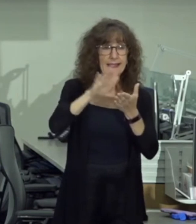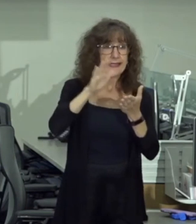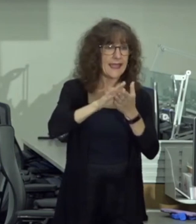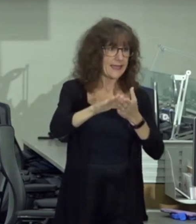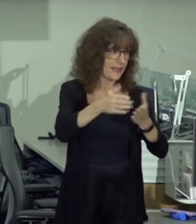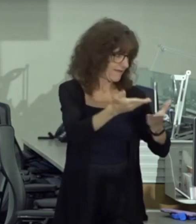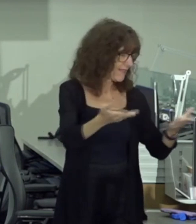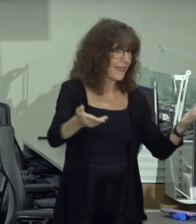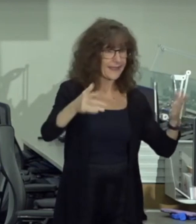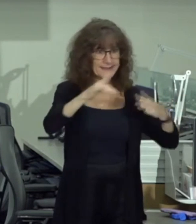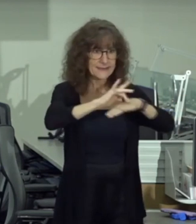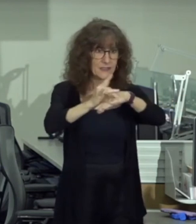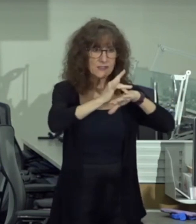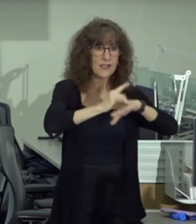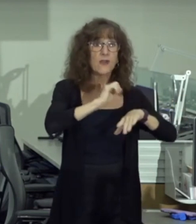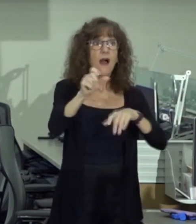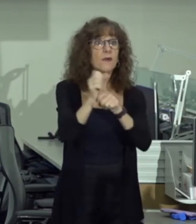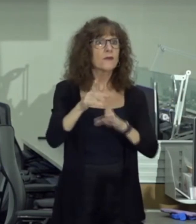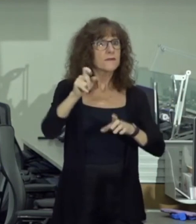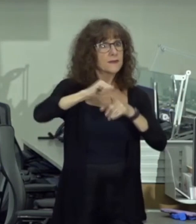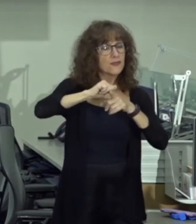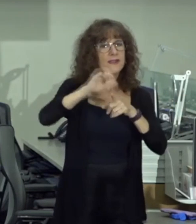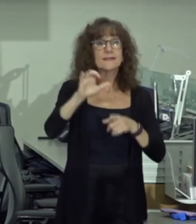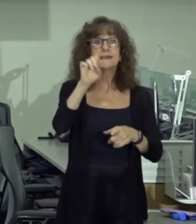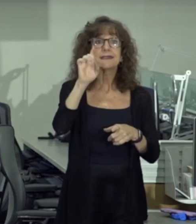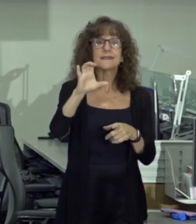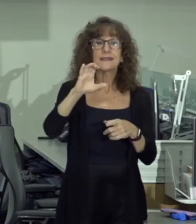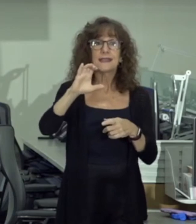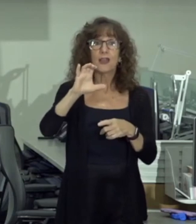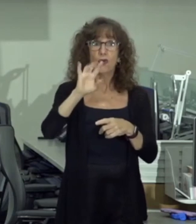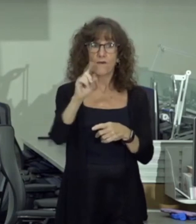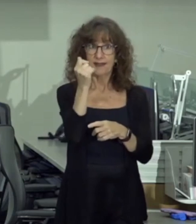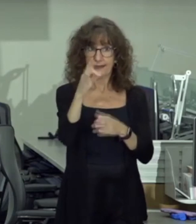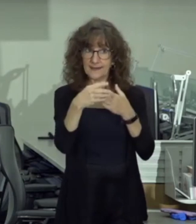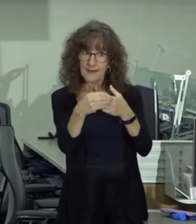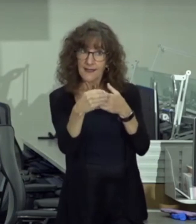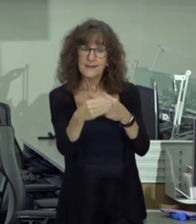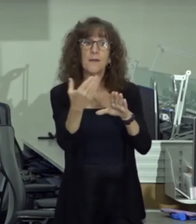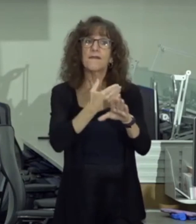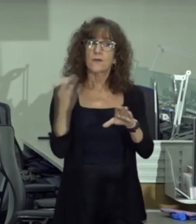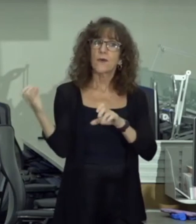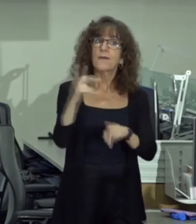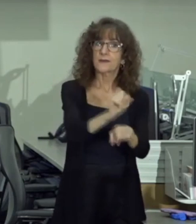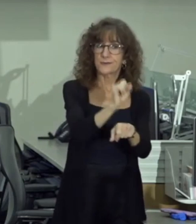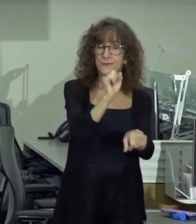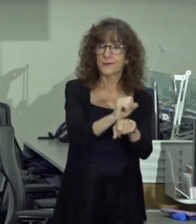contact surfaces, and all employees must be trained on CDC COVID-19 guidance before returning to